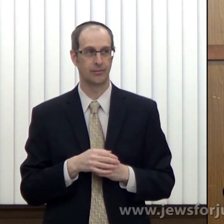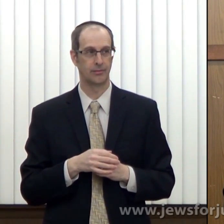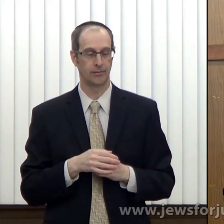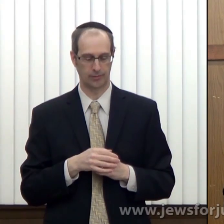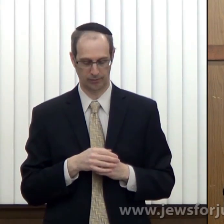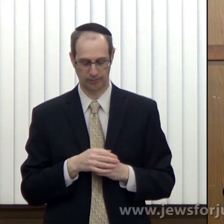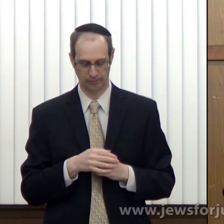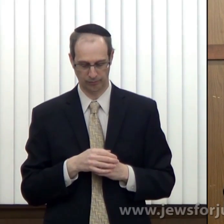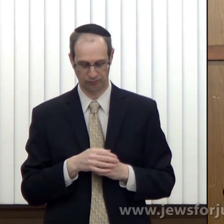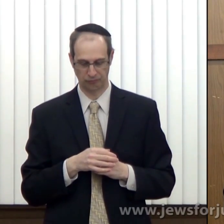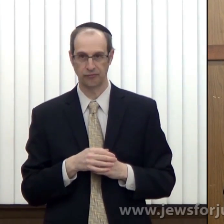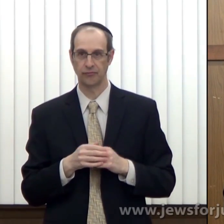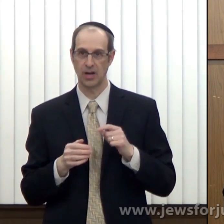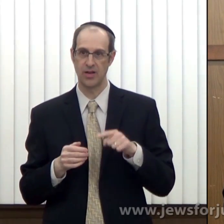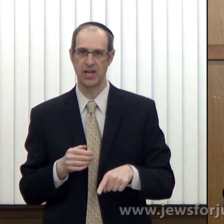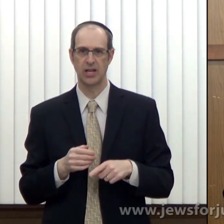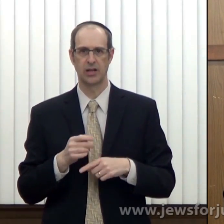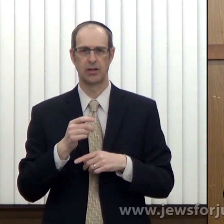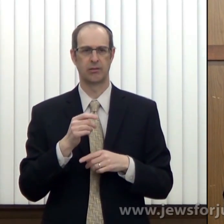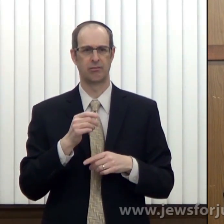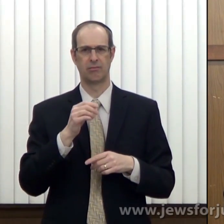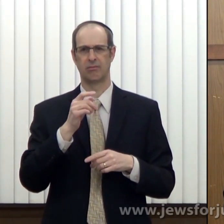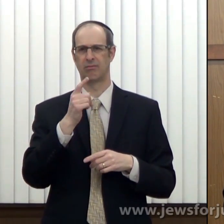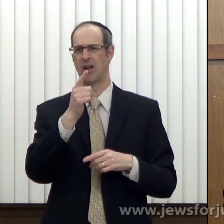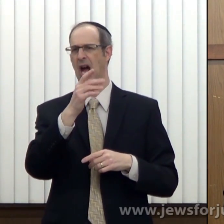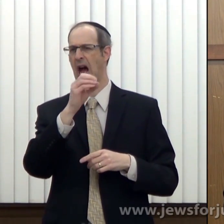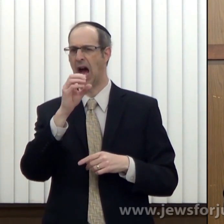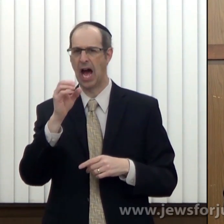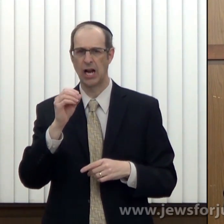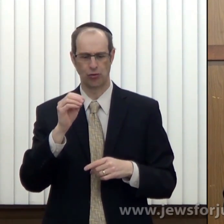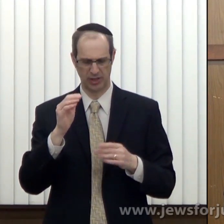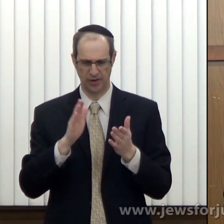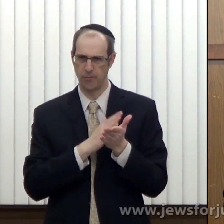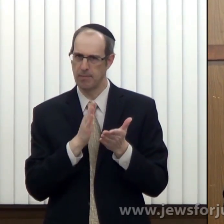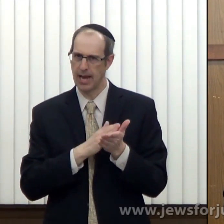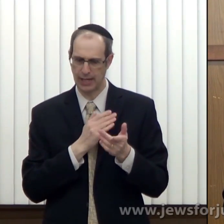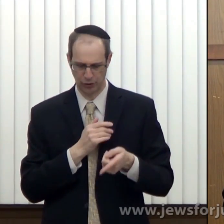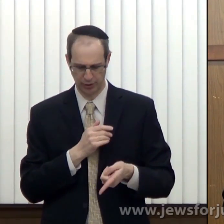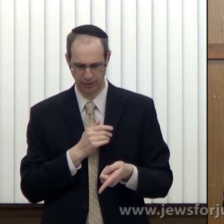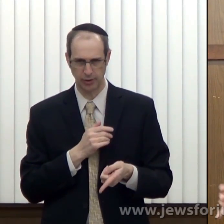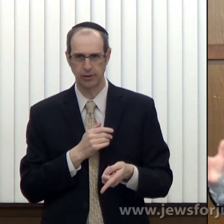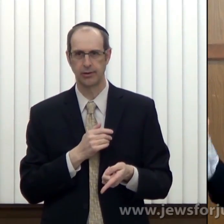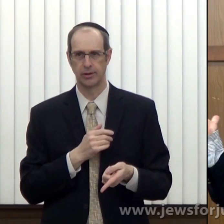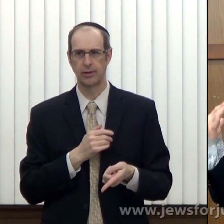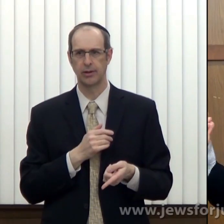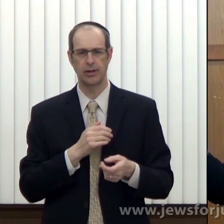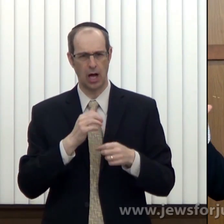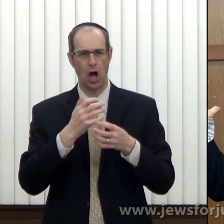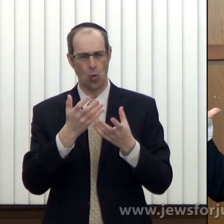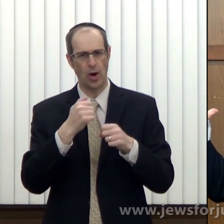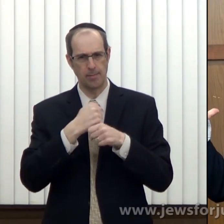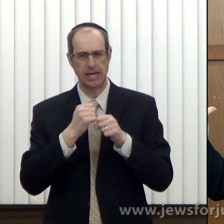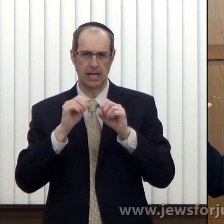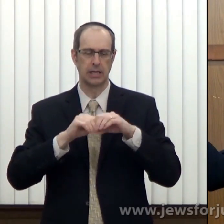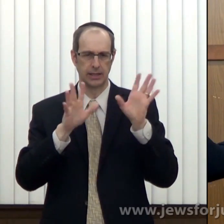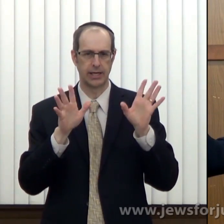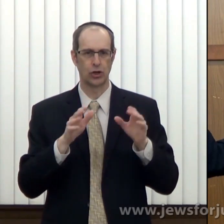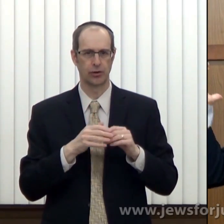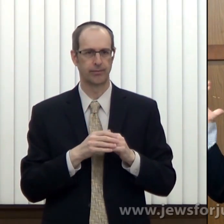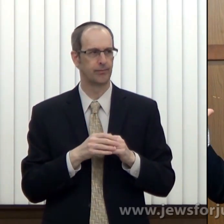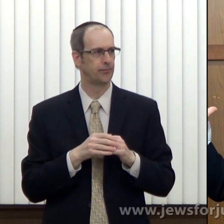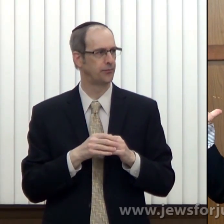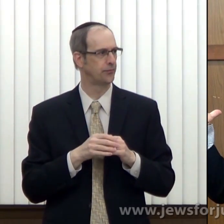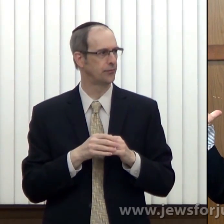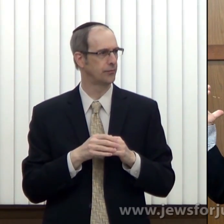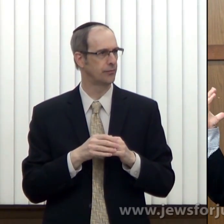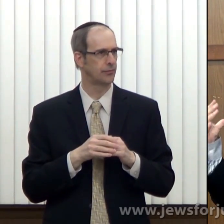among these hundreds of passages, let me make this clear to you. When it comes to this